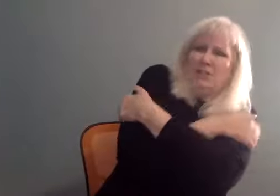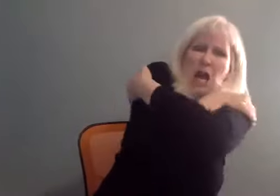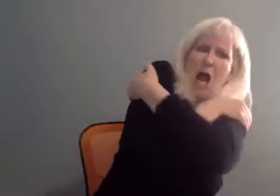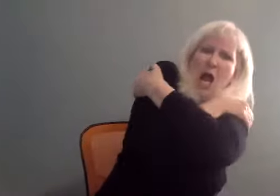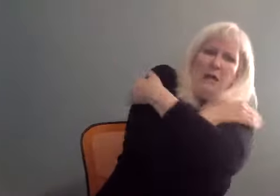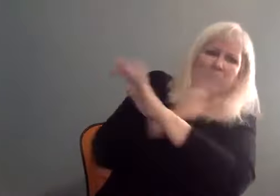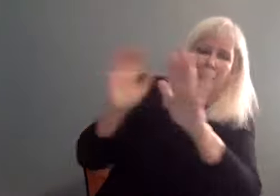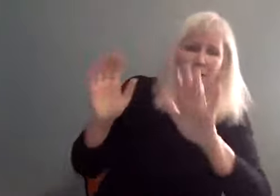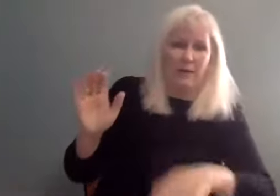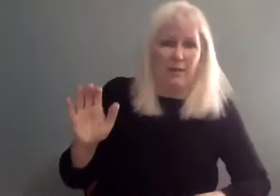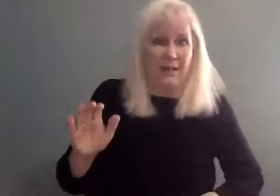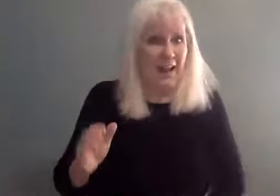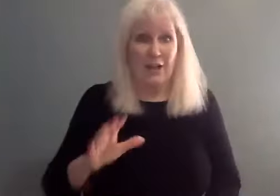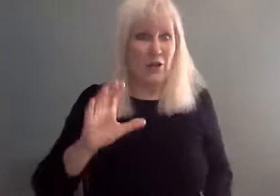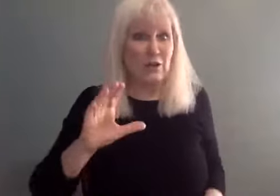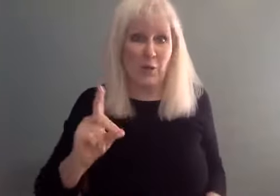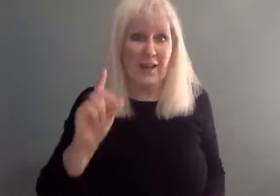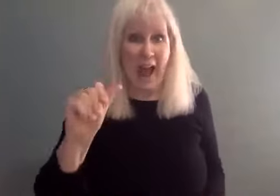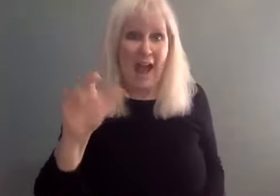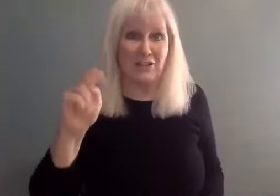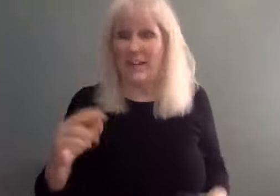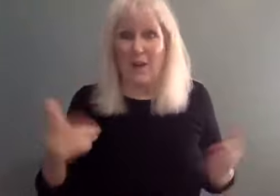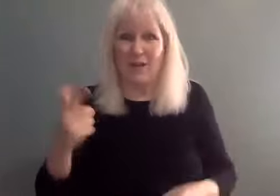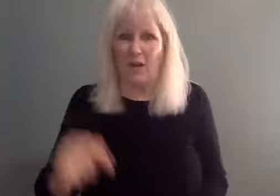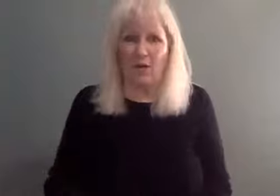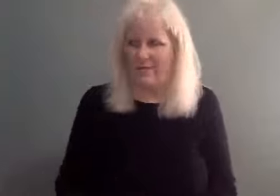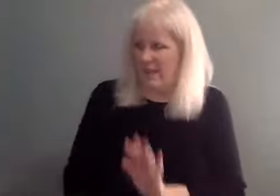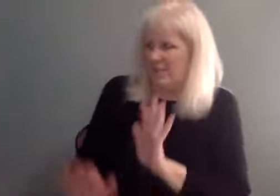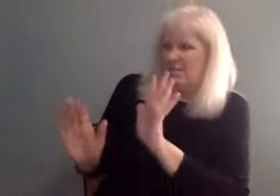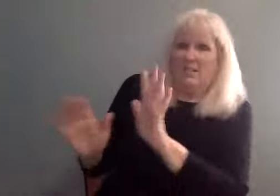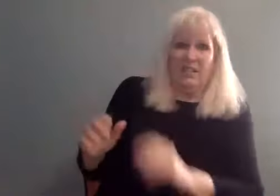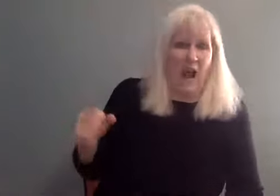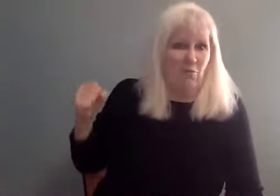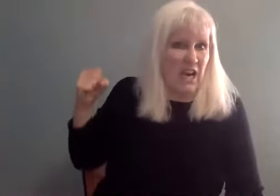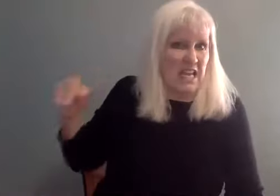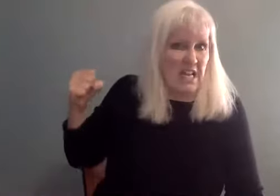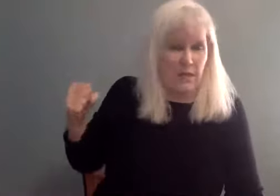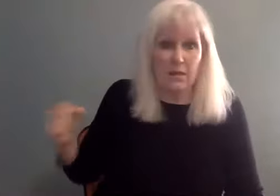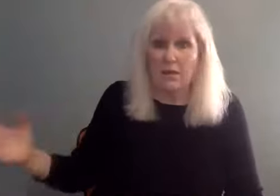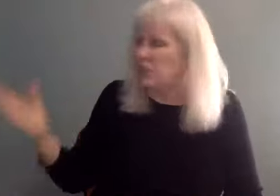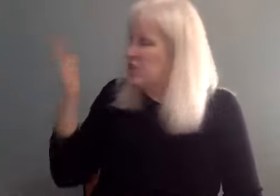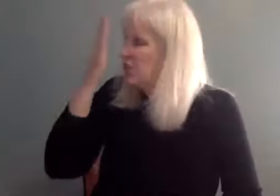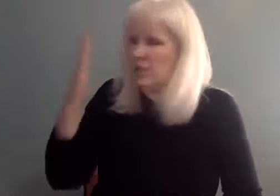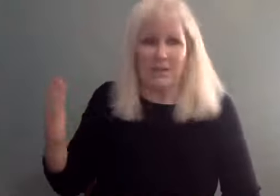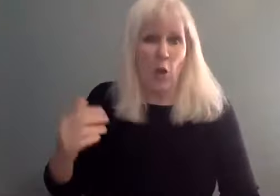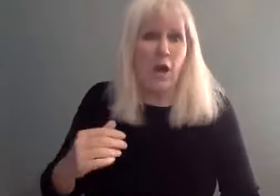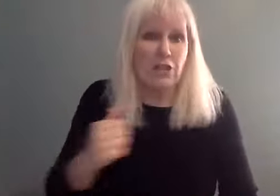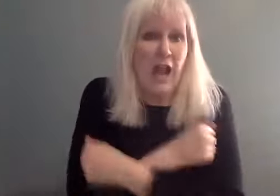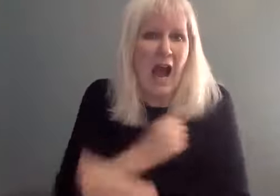here we go. And I just thought, please, I'm going to hit her, because she's smaller and she has her face in my boobs and she's like hugging me. And I'm thinking,